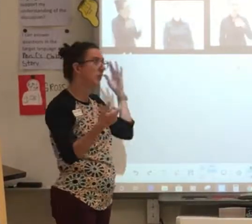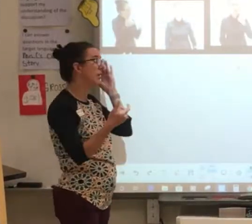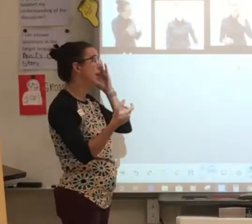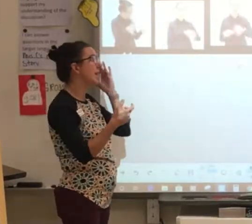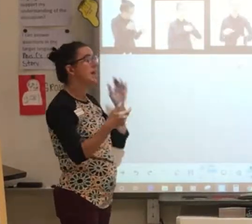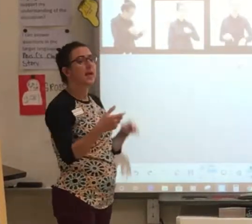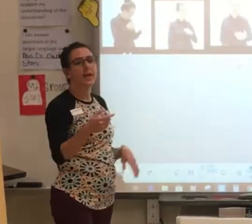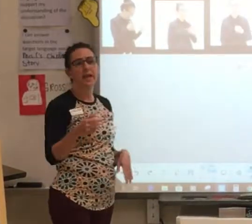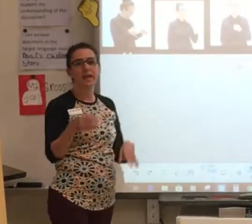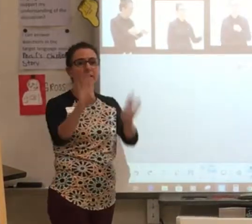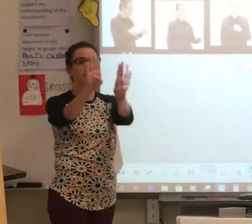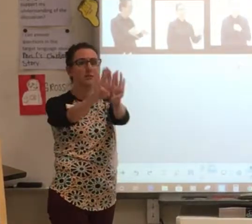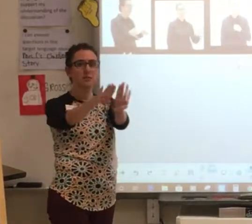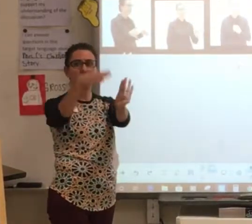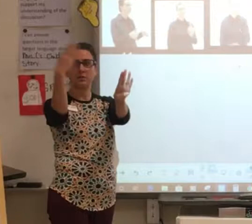on it. And